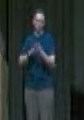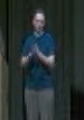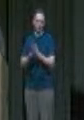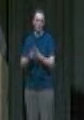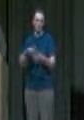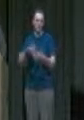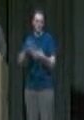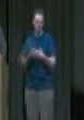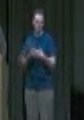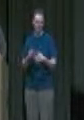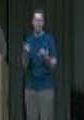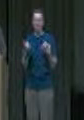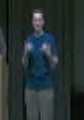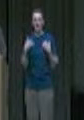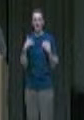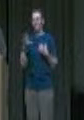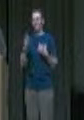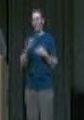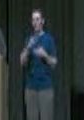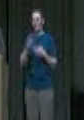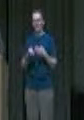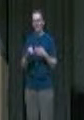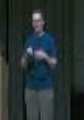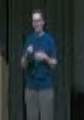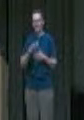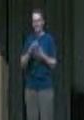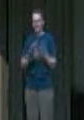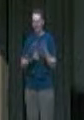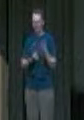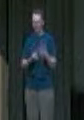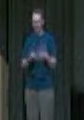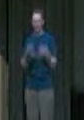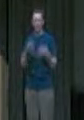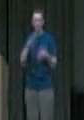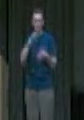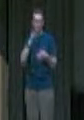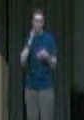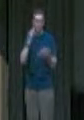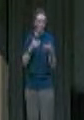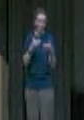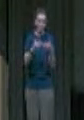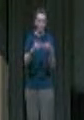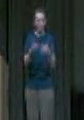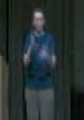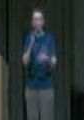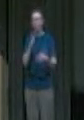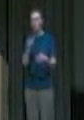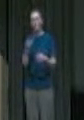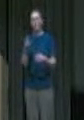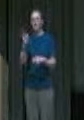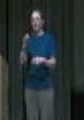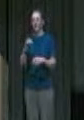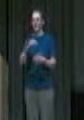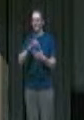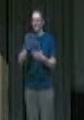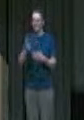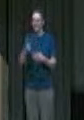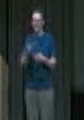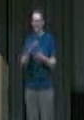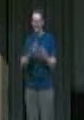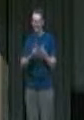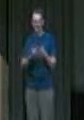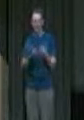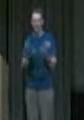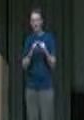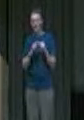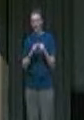now we're at 50% design. In the coming months, we'll be moving to 90% design. So the slides that I'm showing tonight